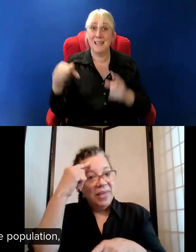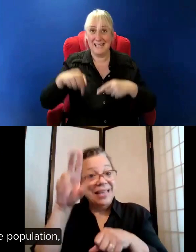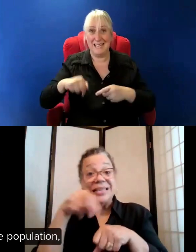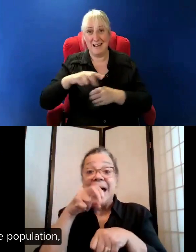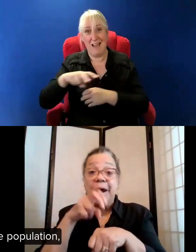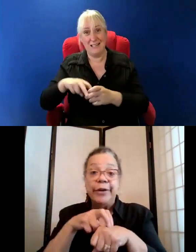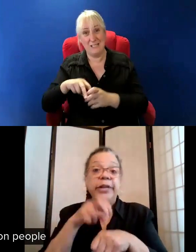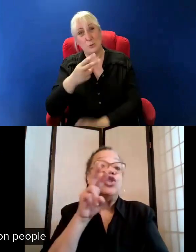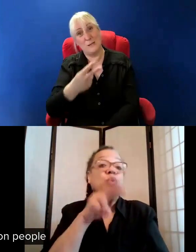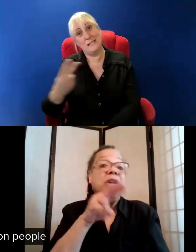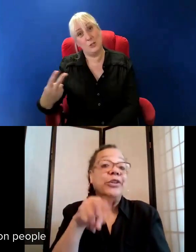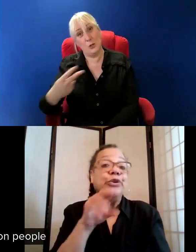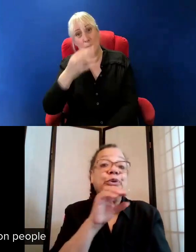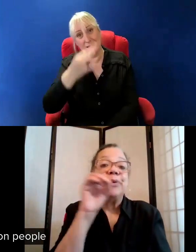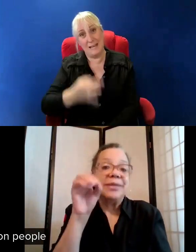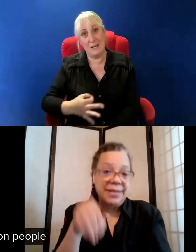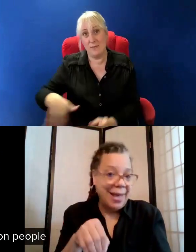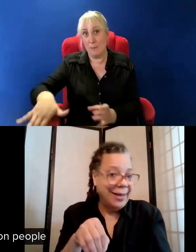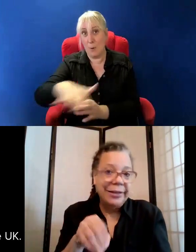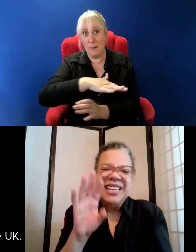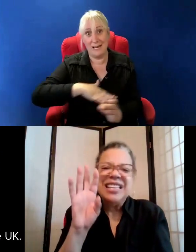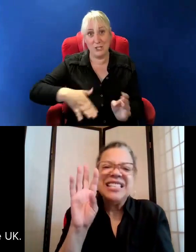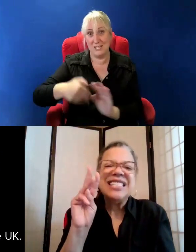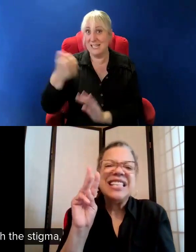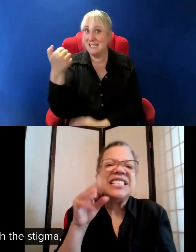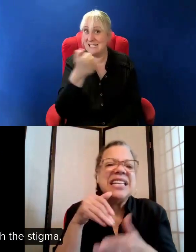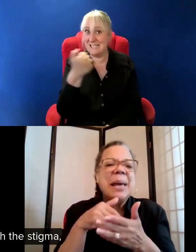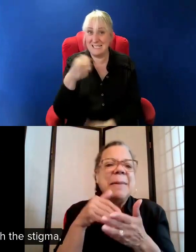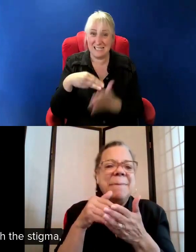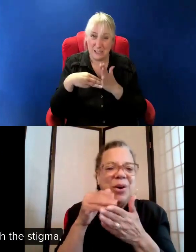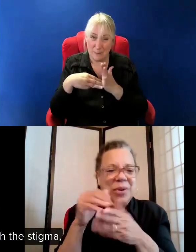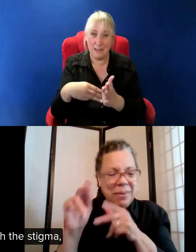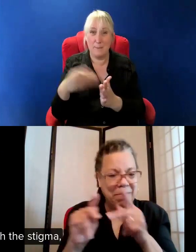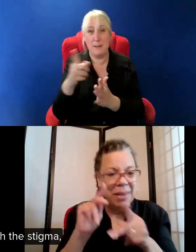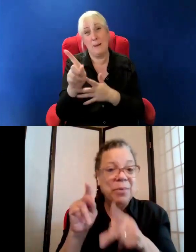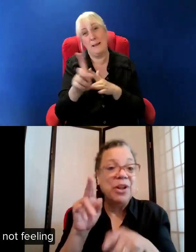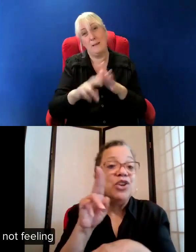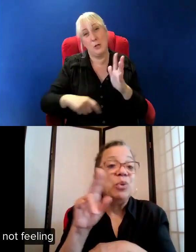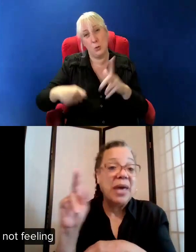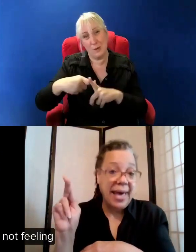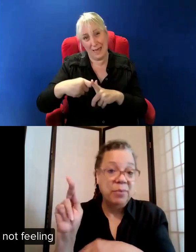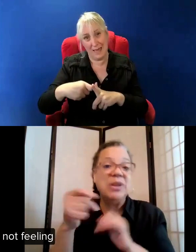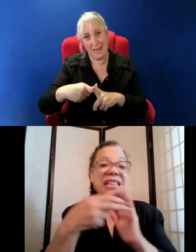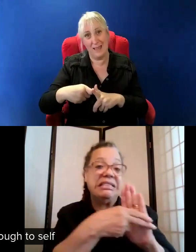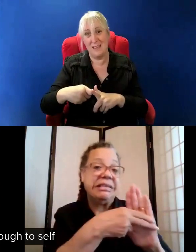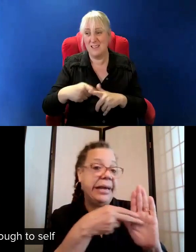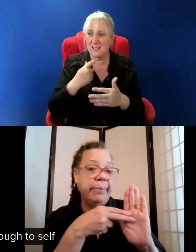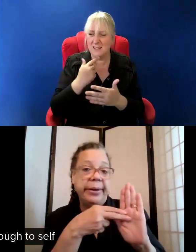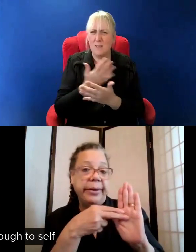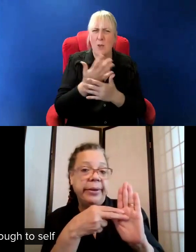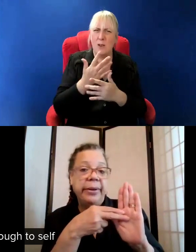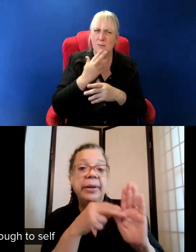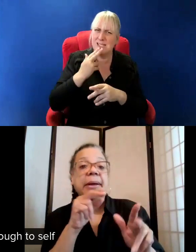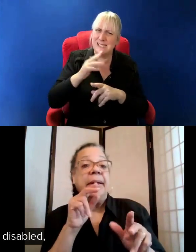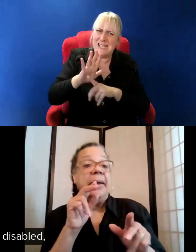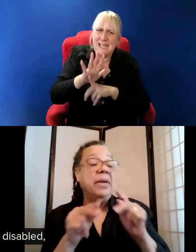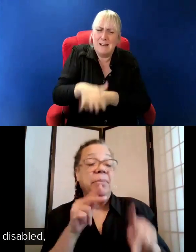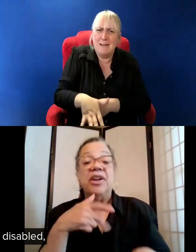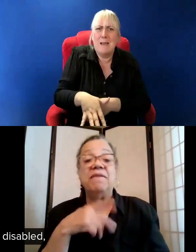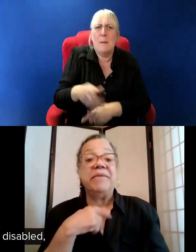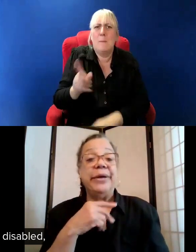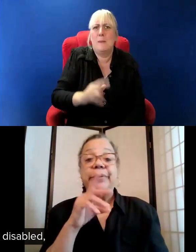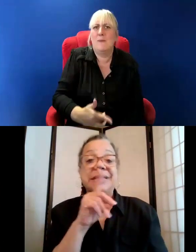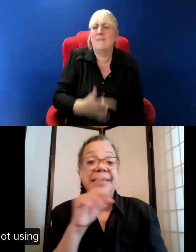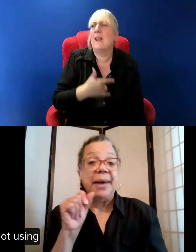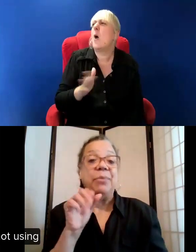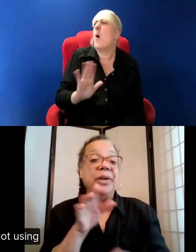22% of the population. It's 16 million people in the UK. And that's with the stigma, with people not feeling disabled enough to self-identify